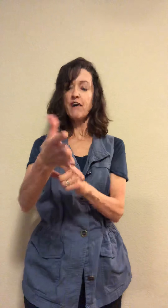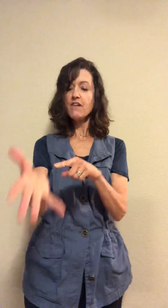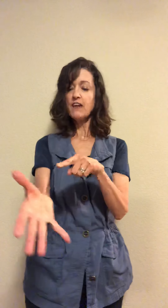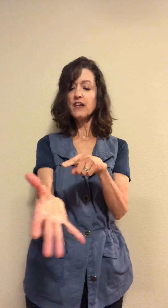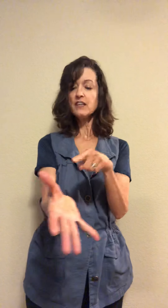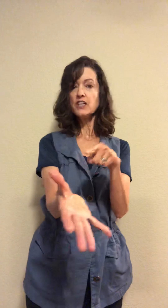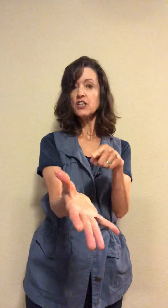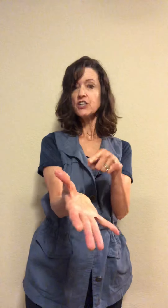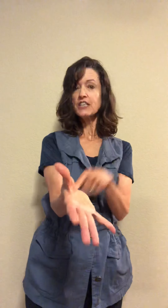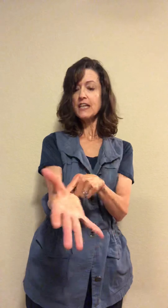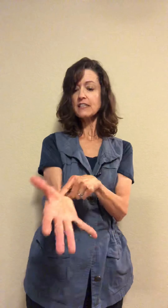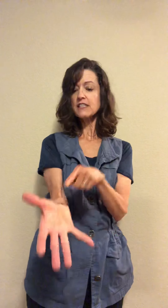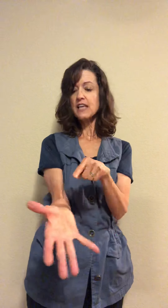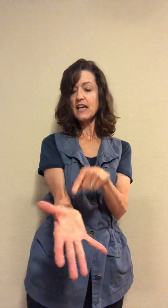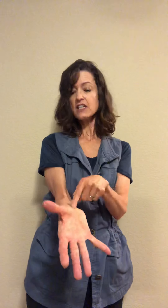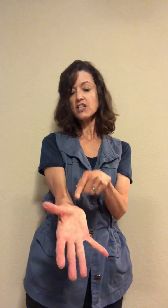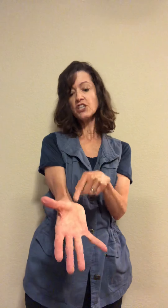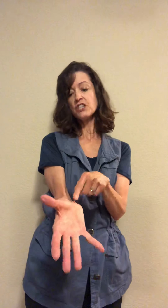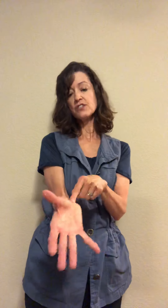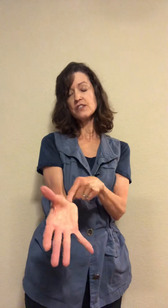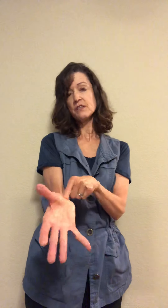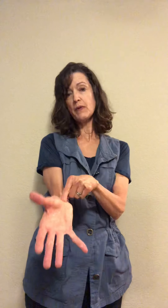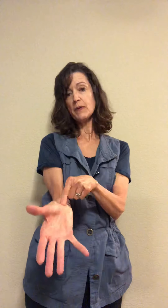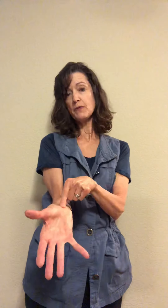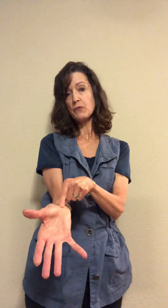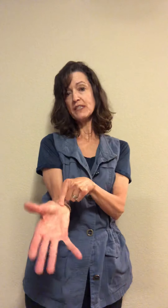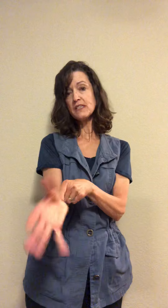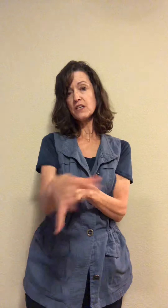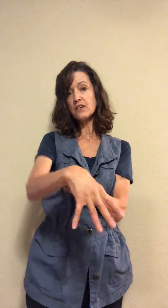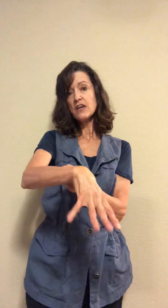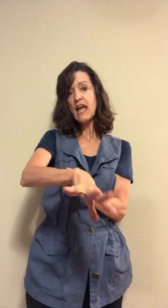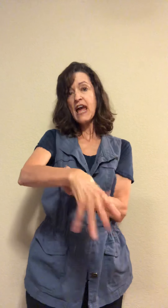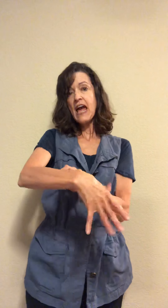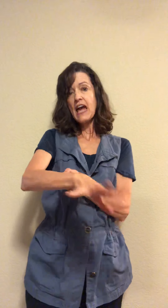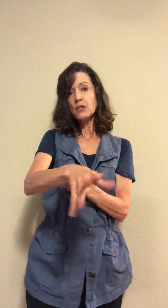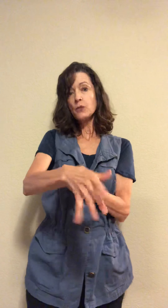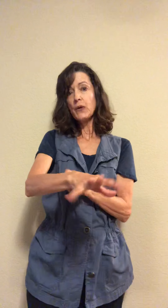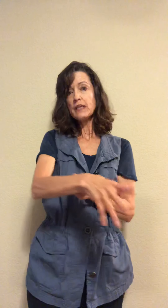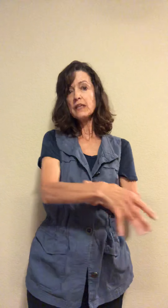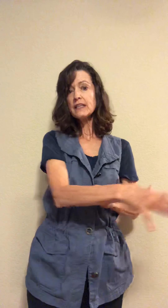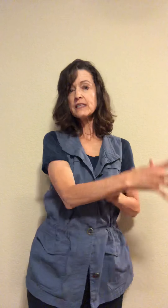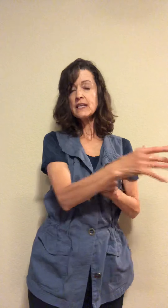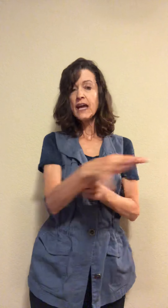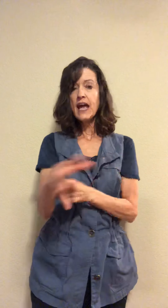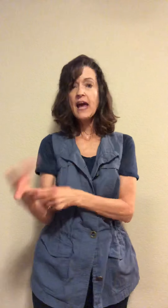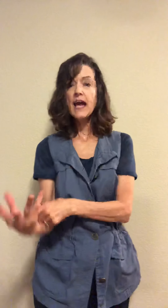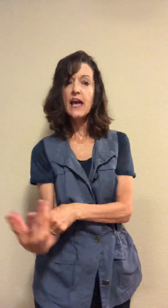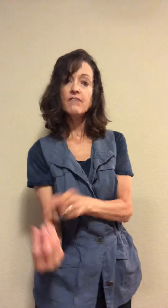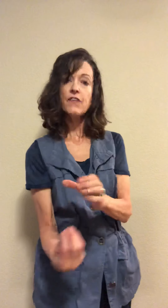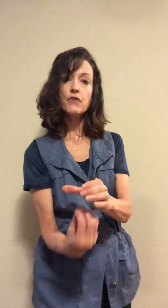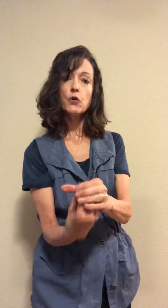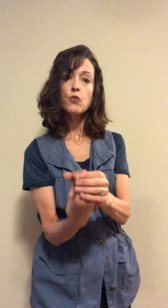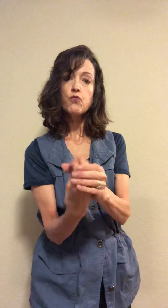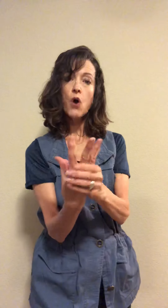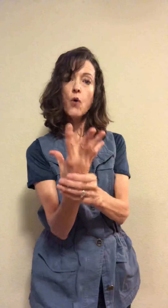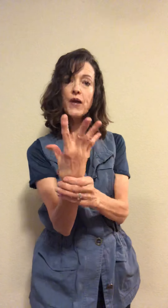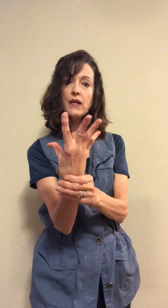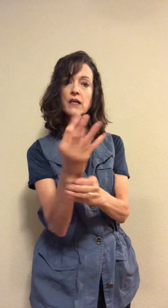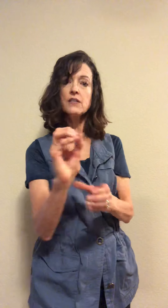5 hand, your index hand touches the bottom of your wrist here, and you wiggle it, and then they're growing. So